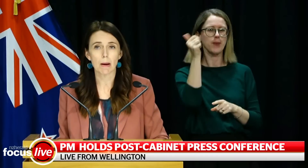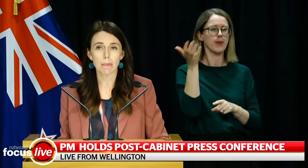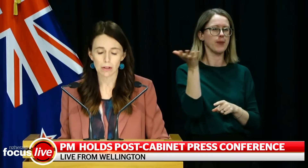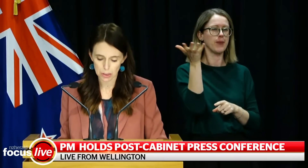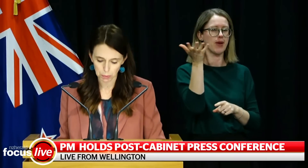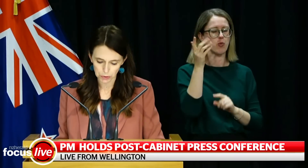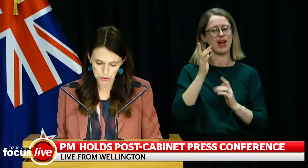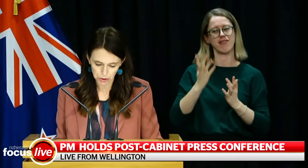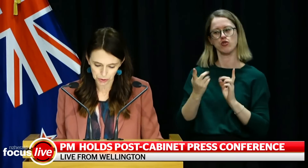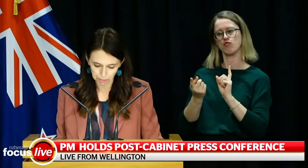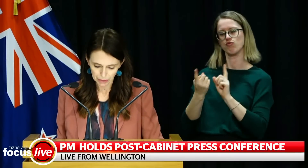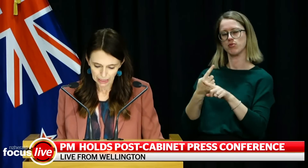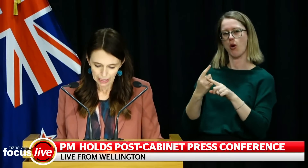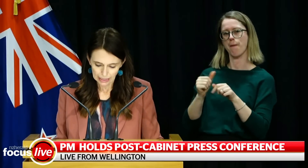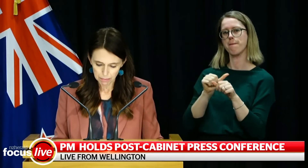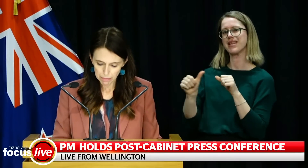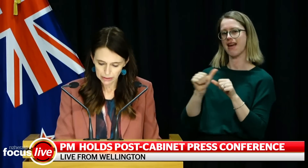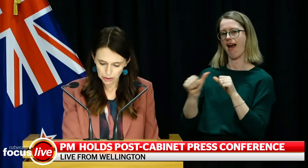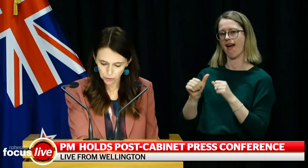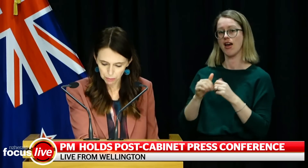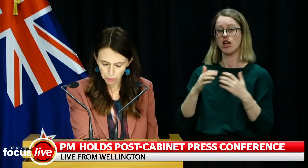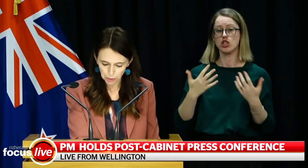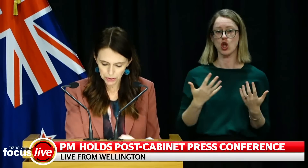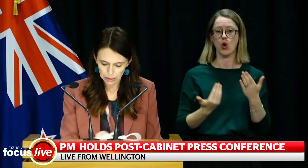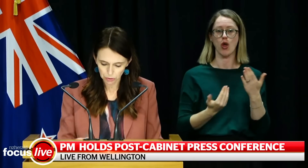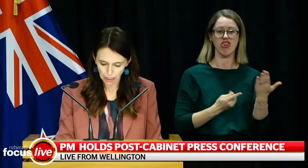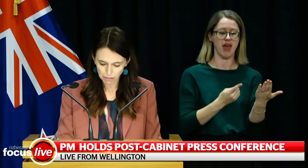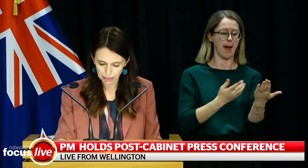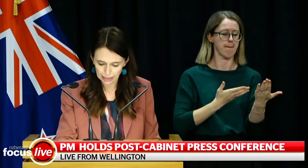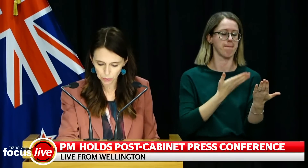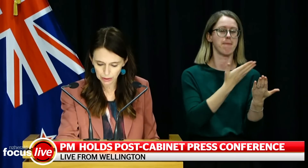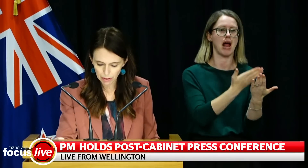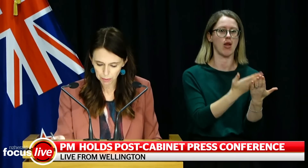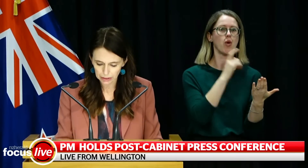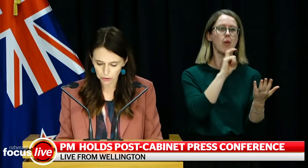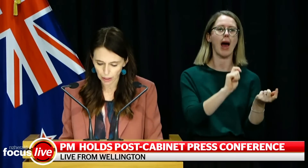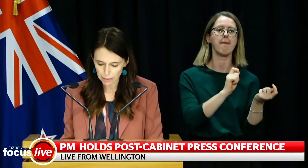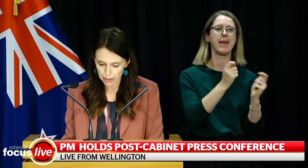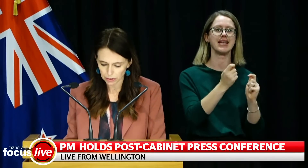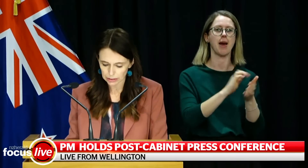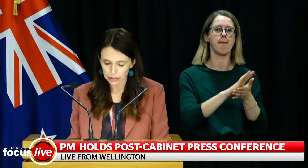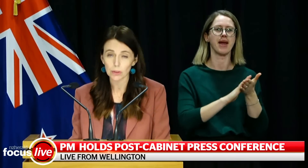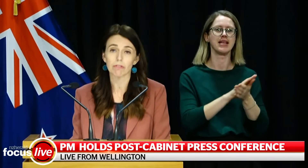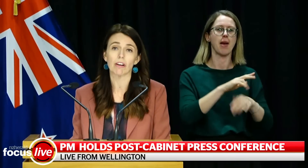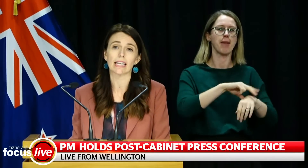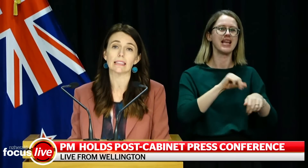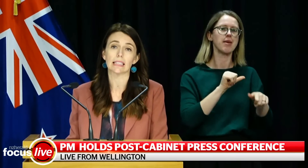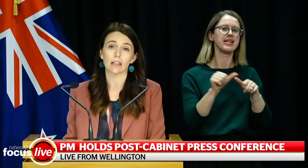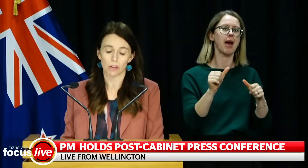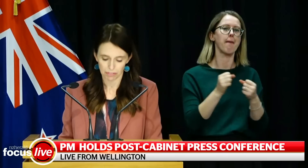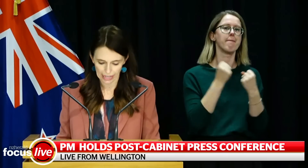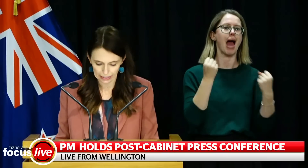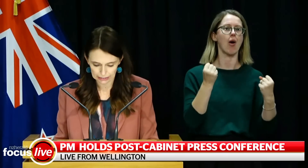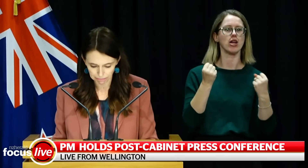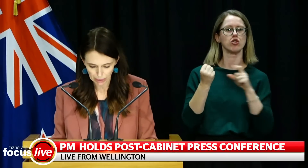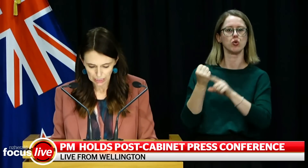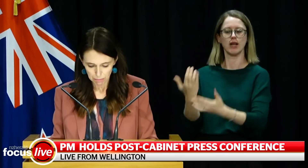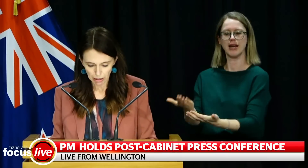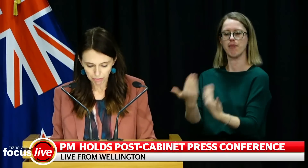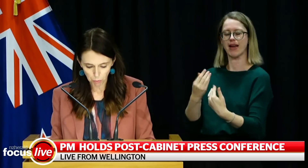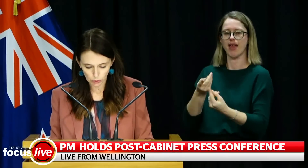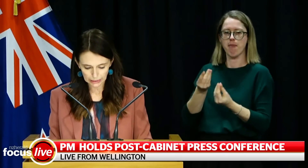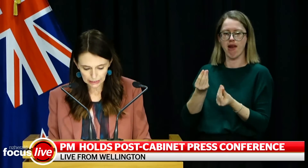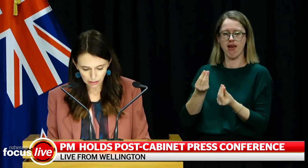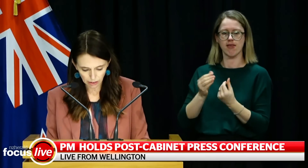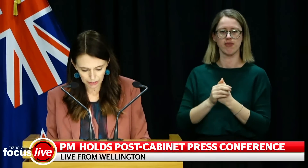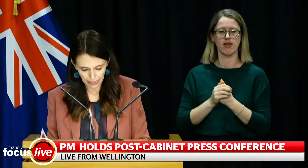must step up our response too. And the amendment to the Criminal Proceeds Recovery Act will give our police greater power to deal with the financing of gangs.